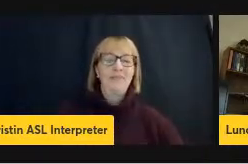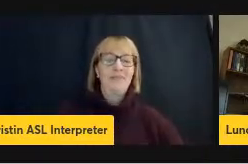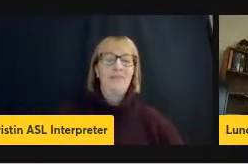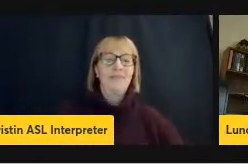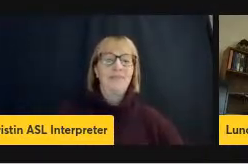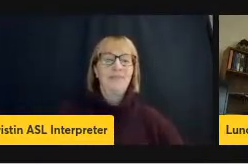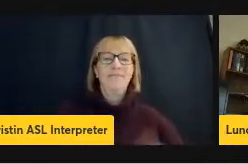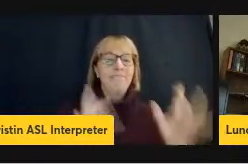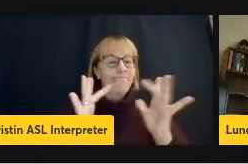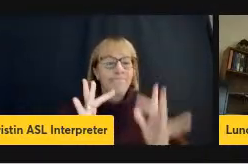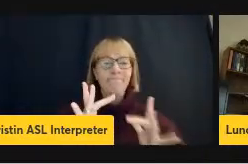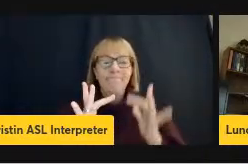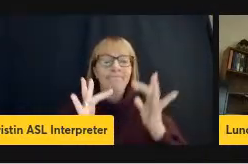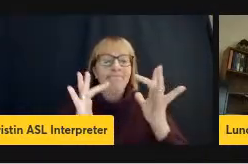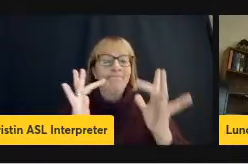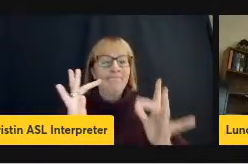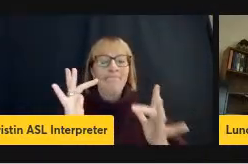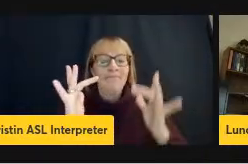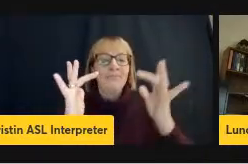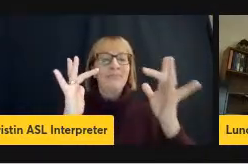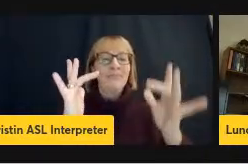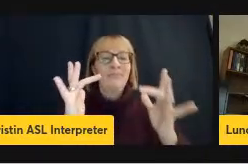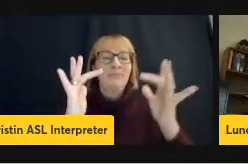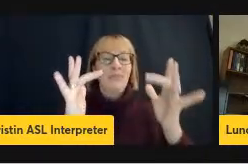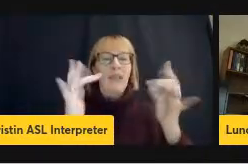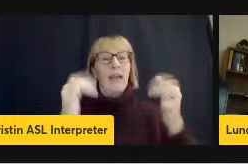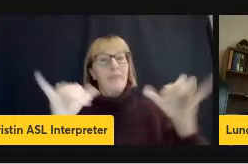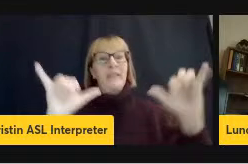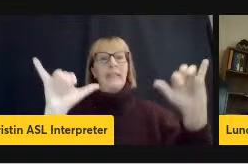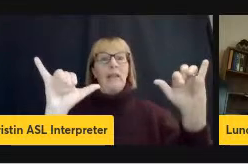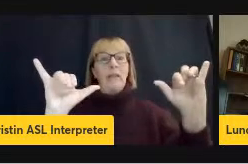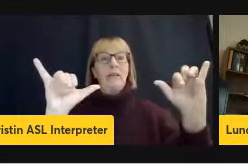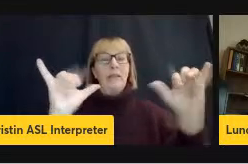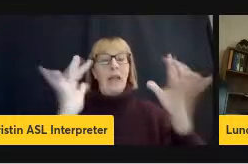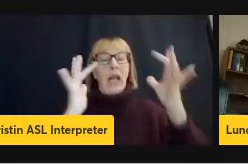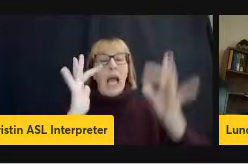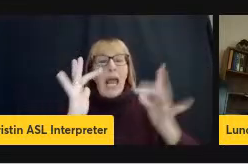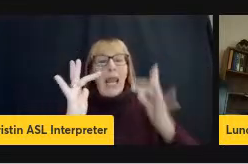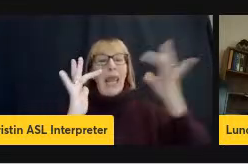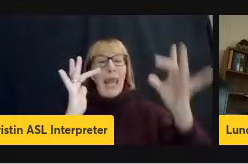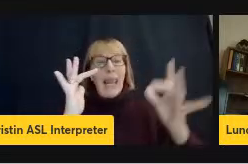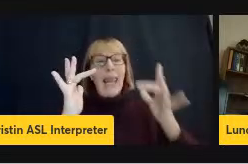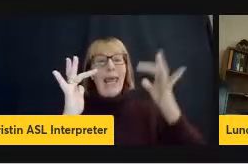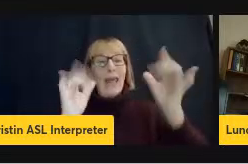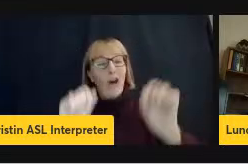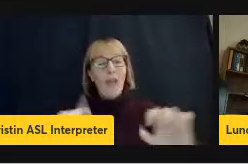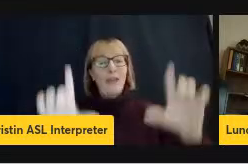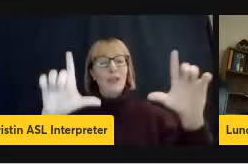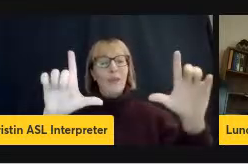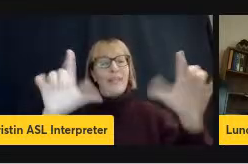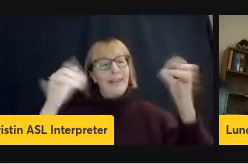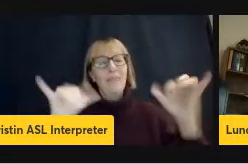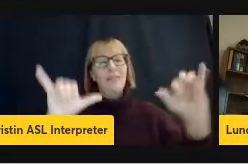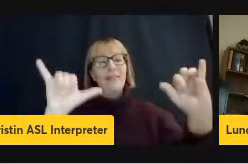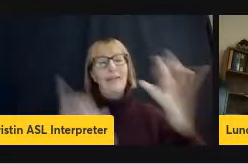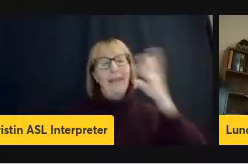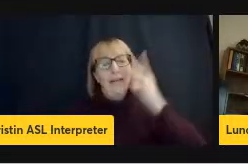I'm still getting the whirly thing on the screen.